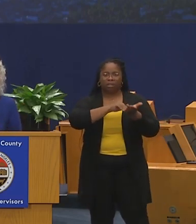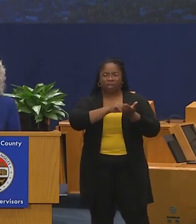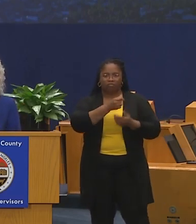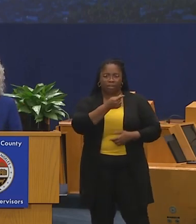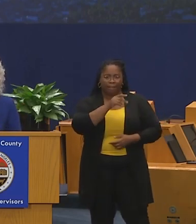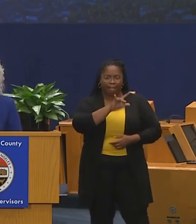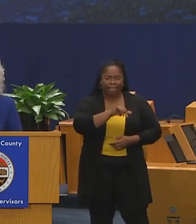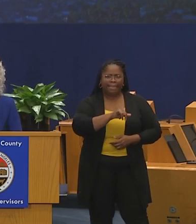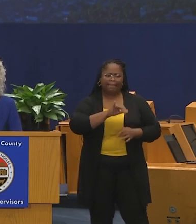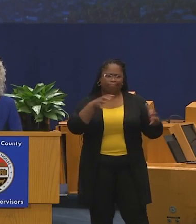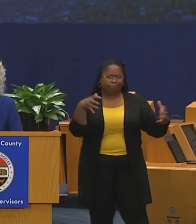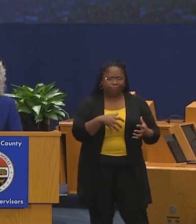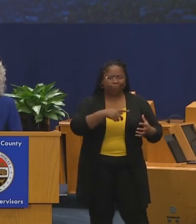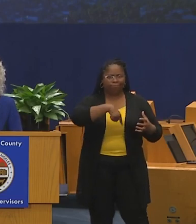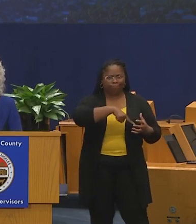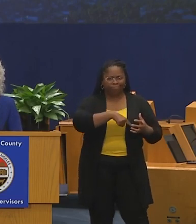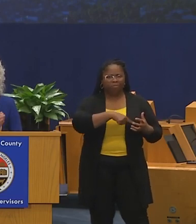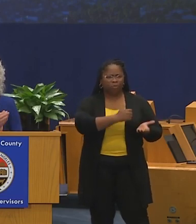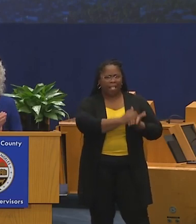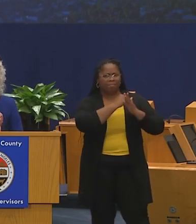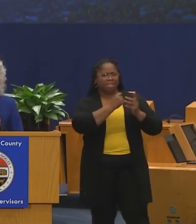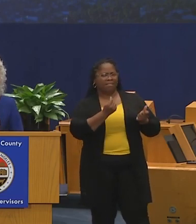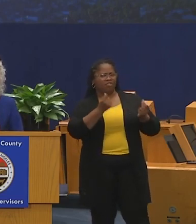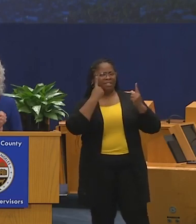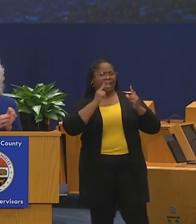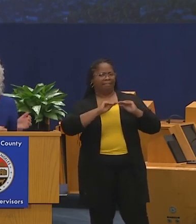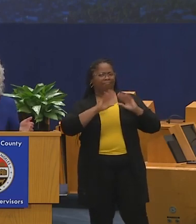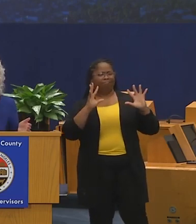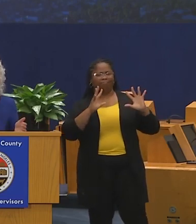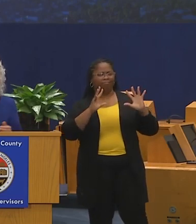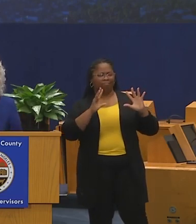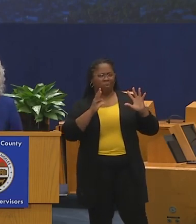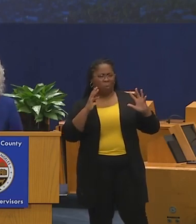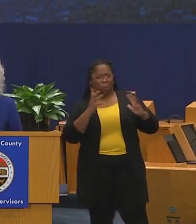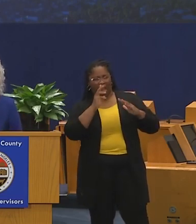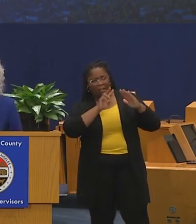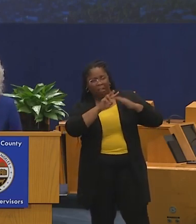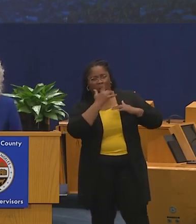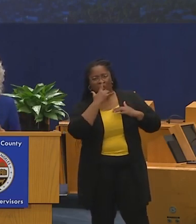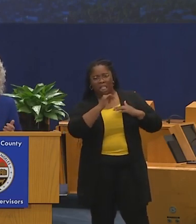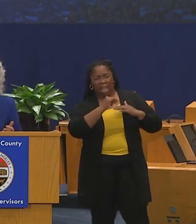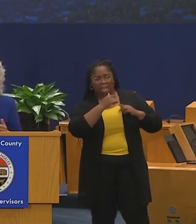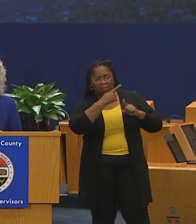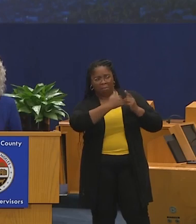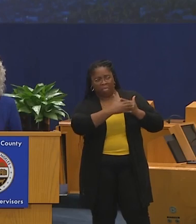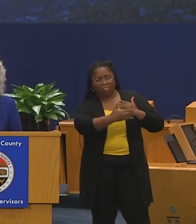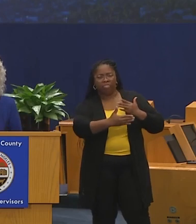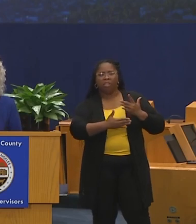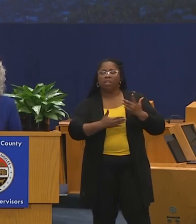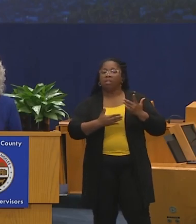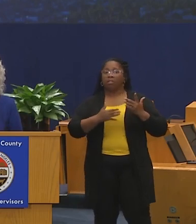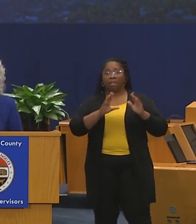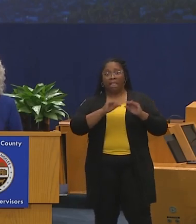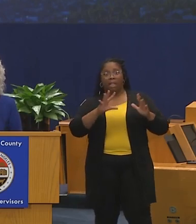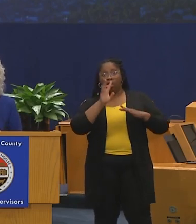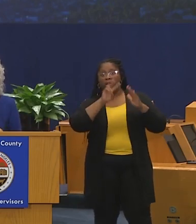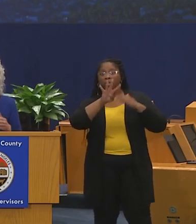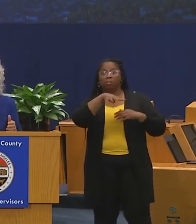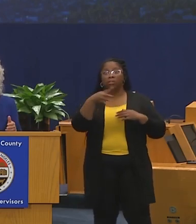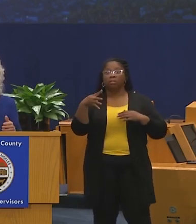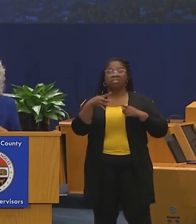team to really help us understand what we should be prepared for over the next month. And it clearly shows that